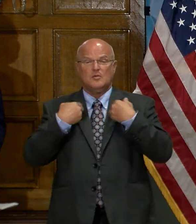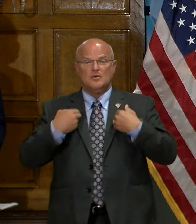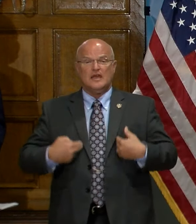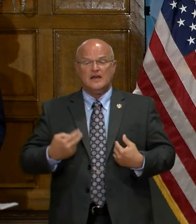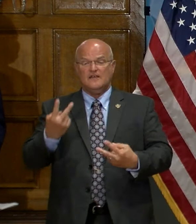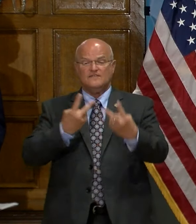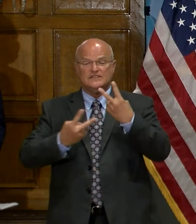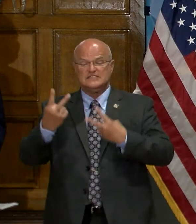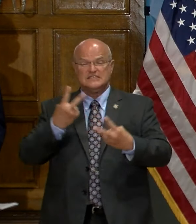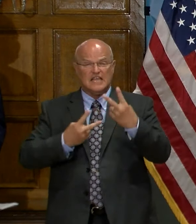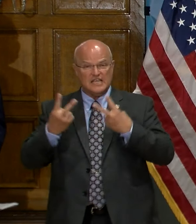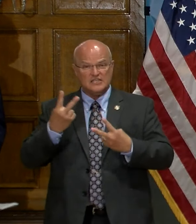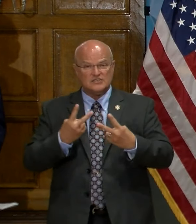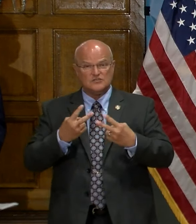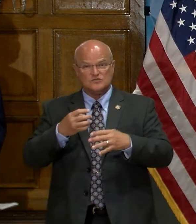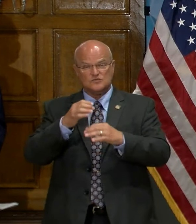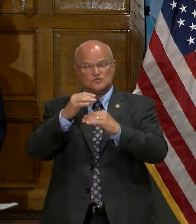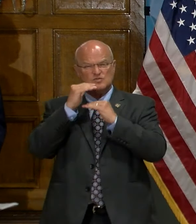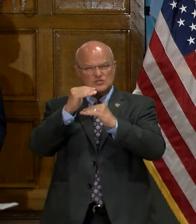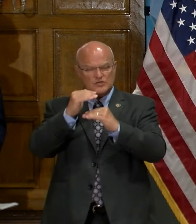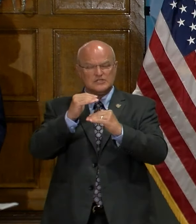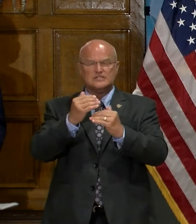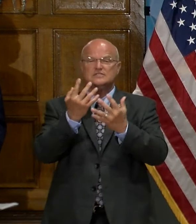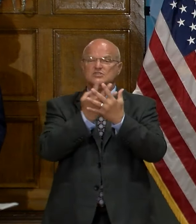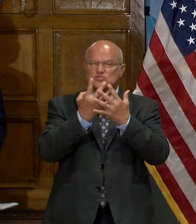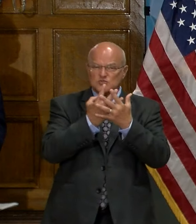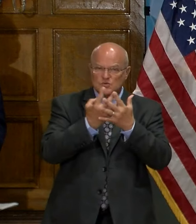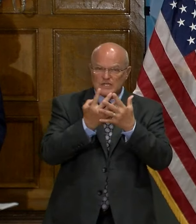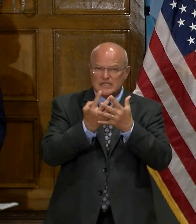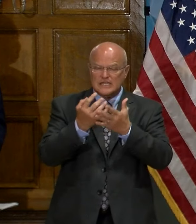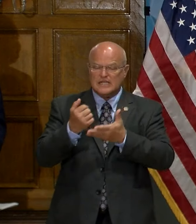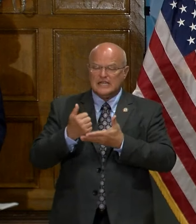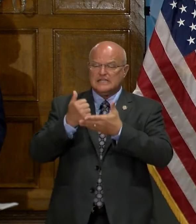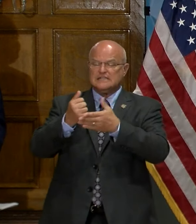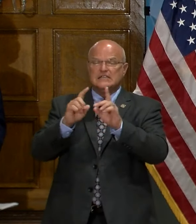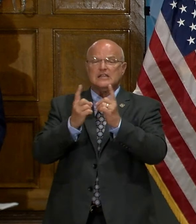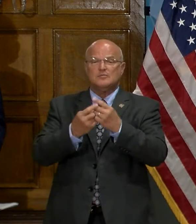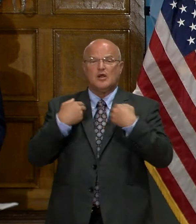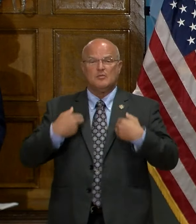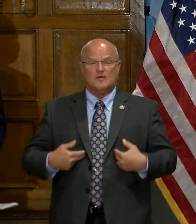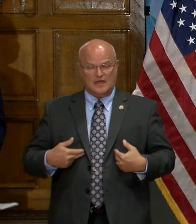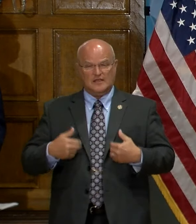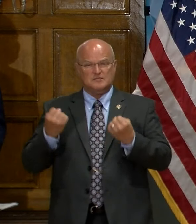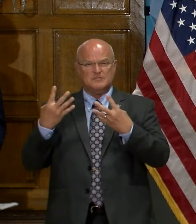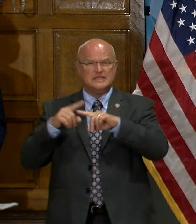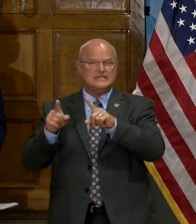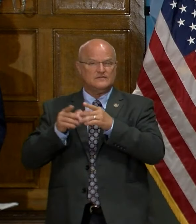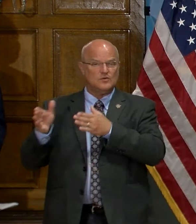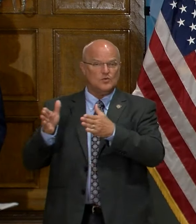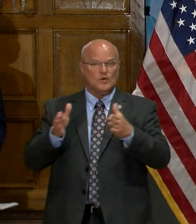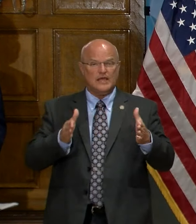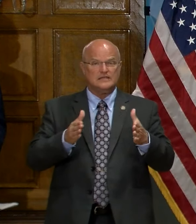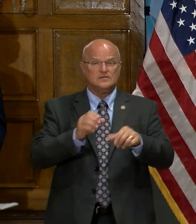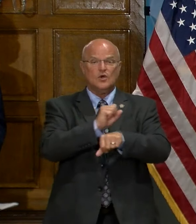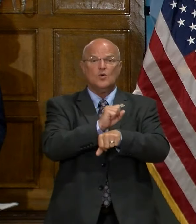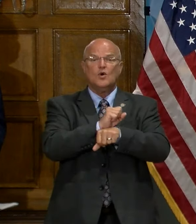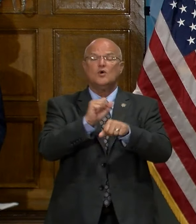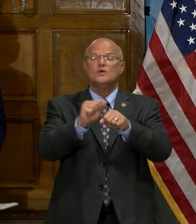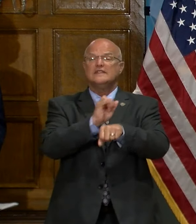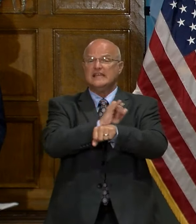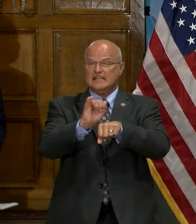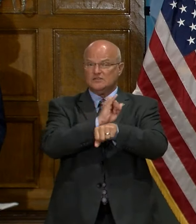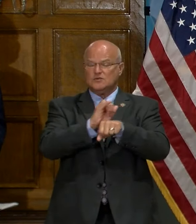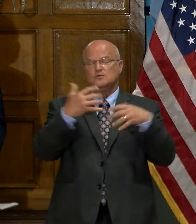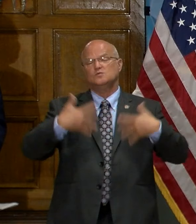visitation restrictions, screening requirements, as well as assisting the Department of Health in other ways. We've also worked with the industry, and the industry has done a